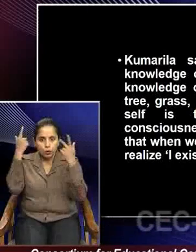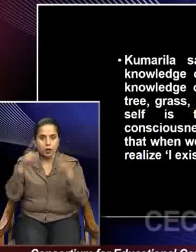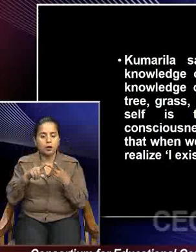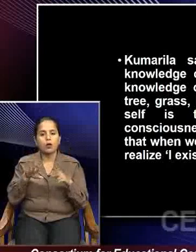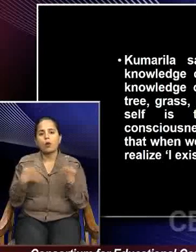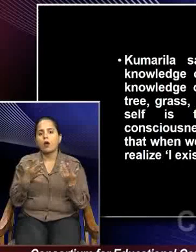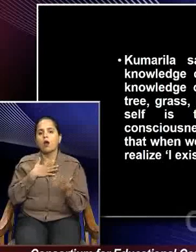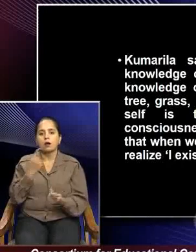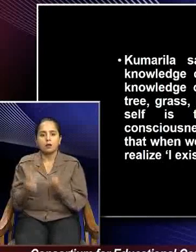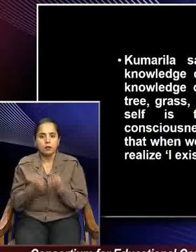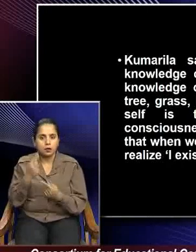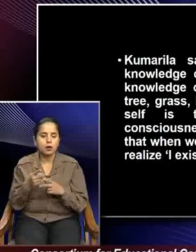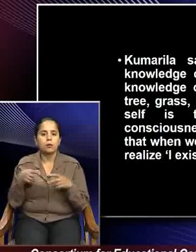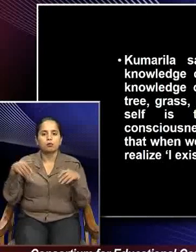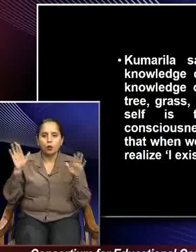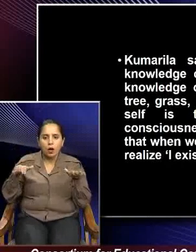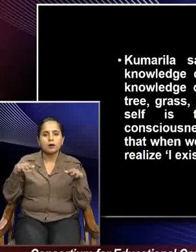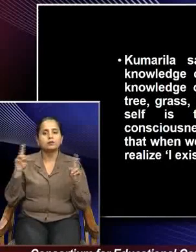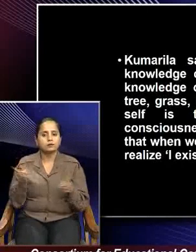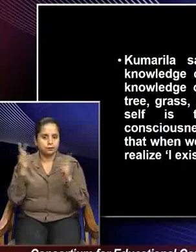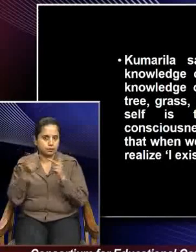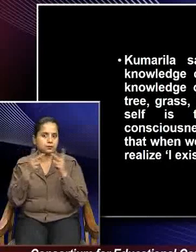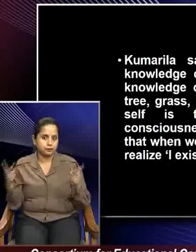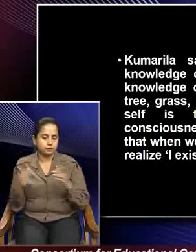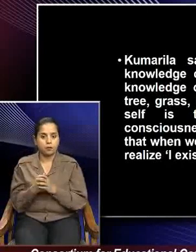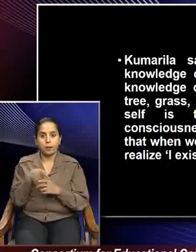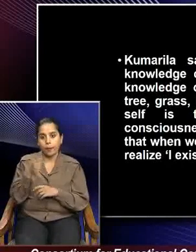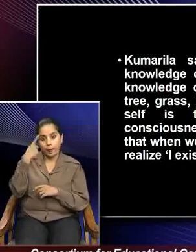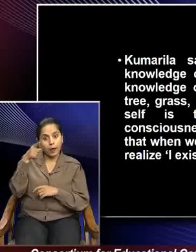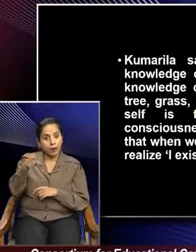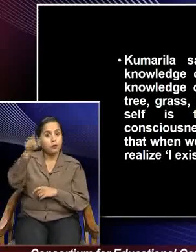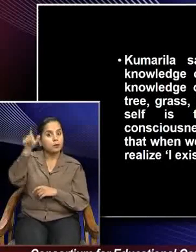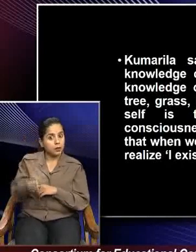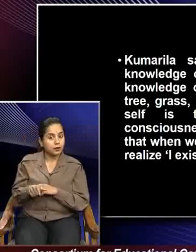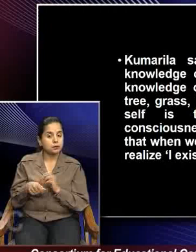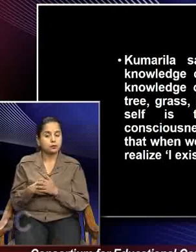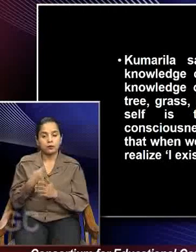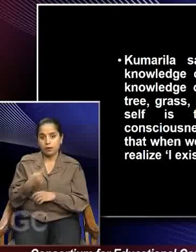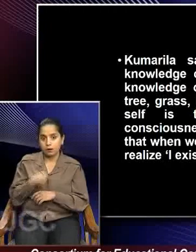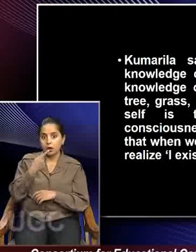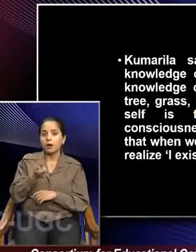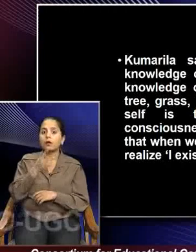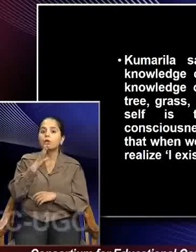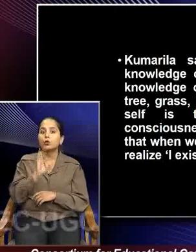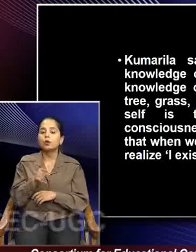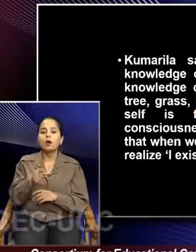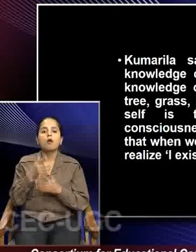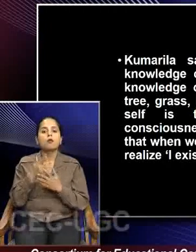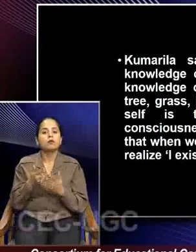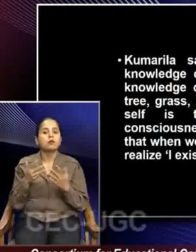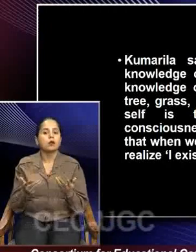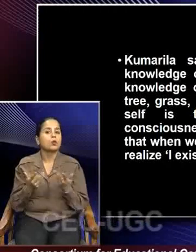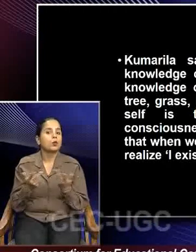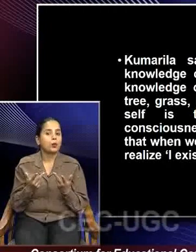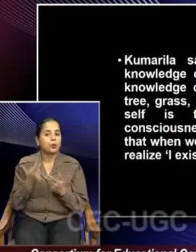of grass, birds, etc. Thus for him, self is the object of